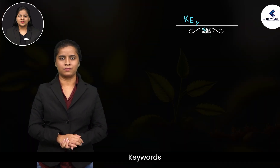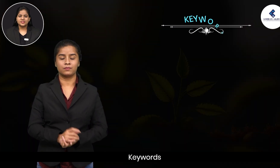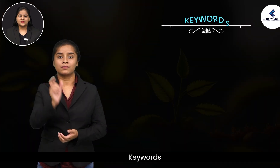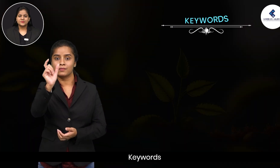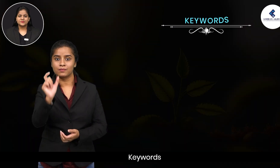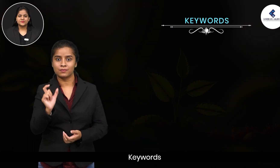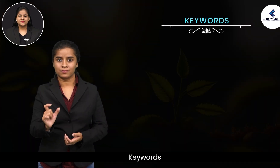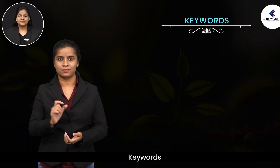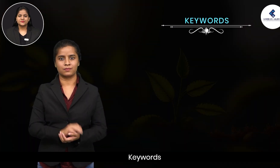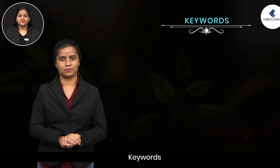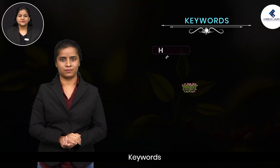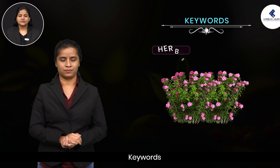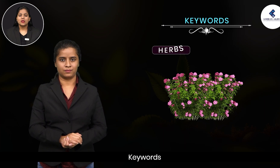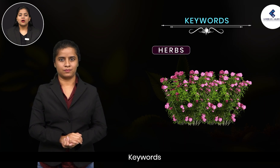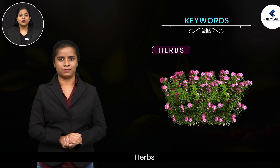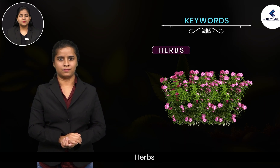Keywords: